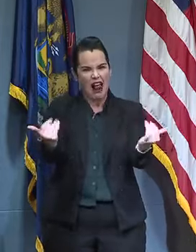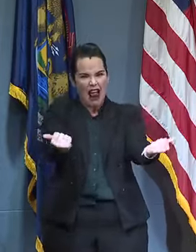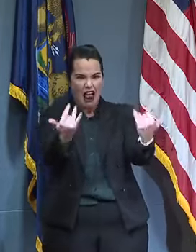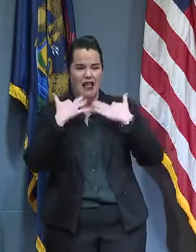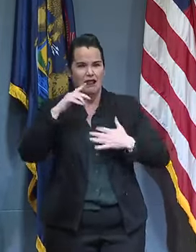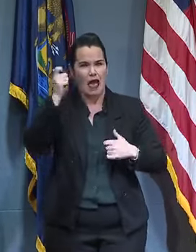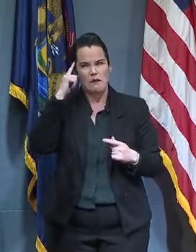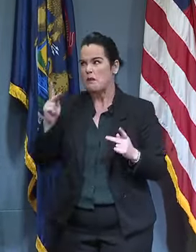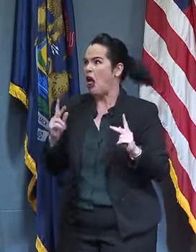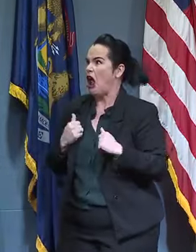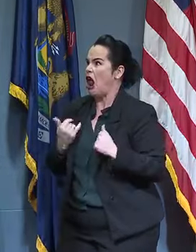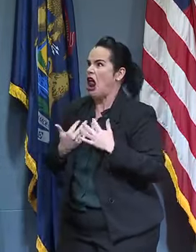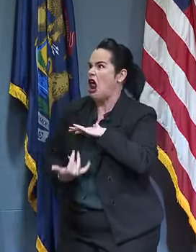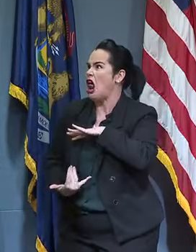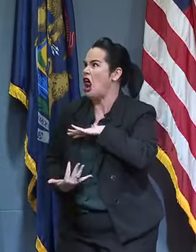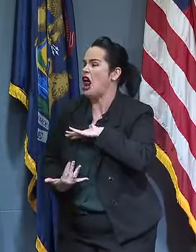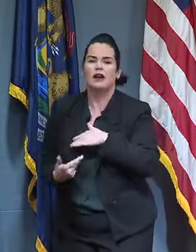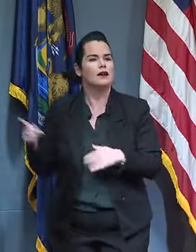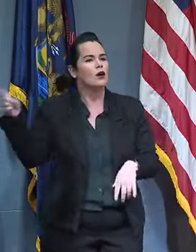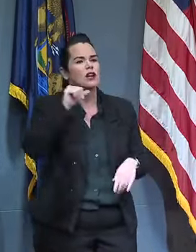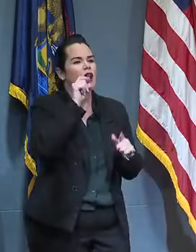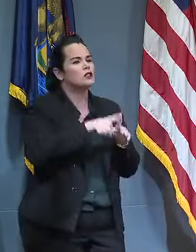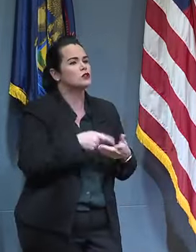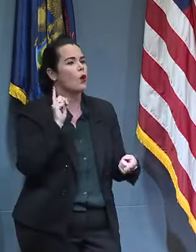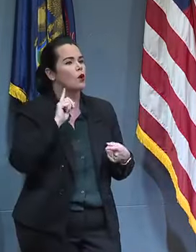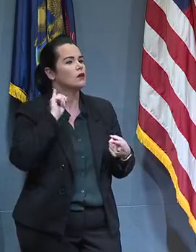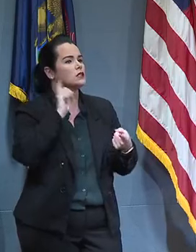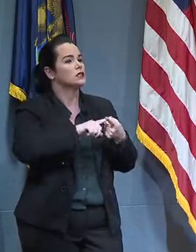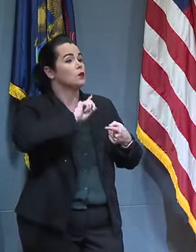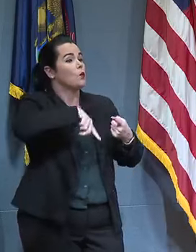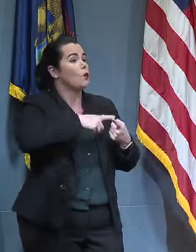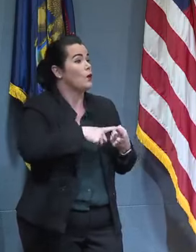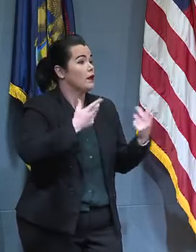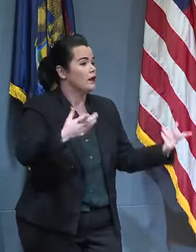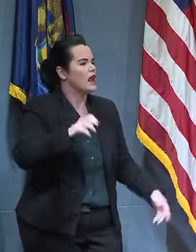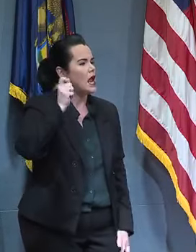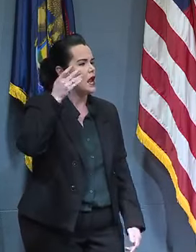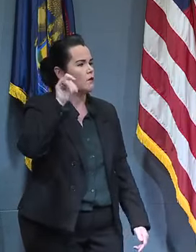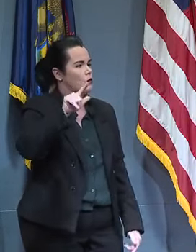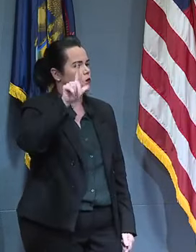up about, wouldn't even go into effect until April of 2021.